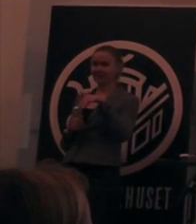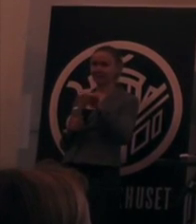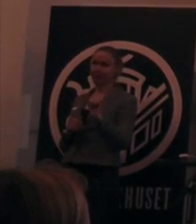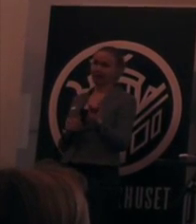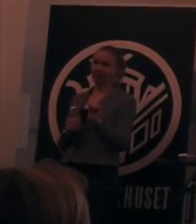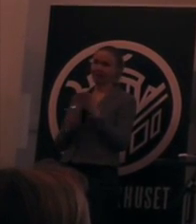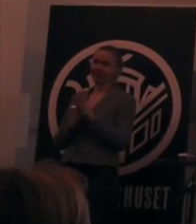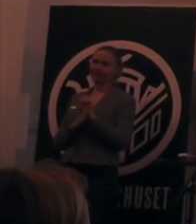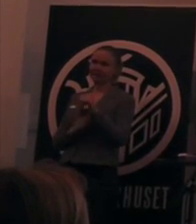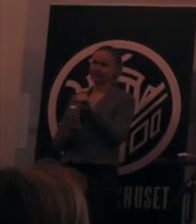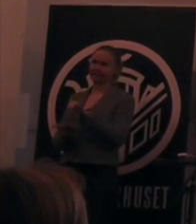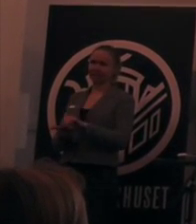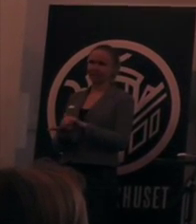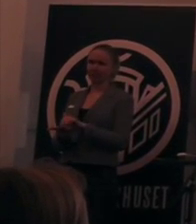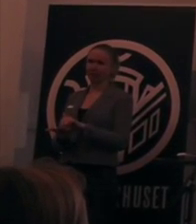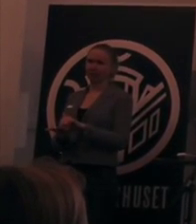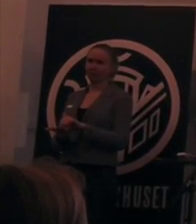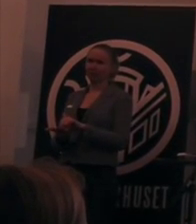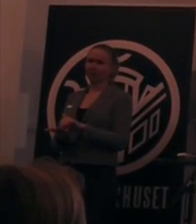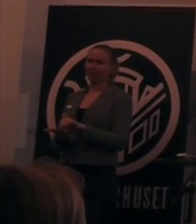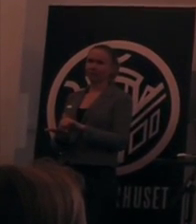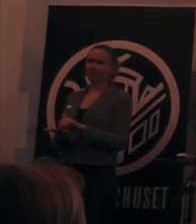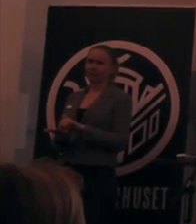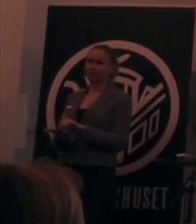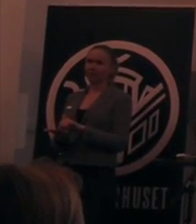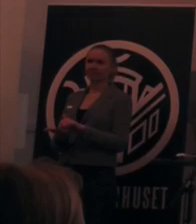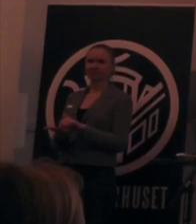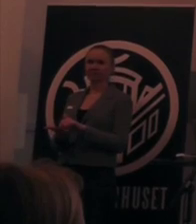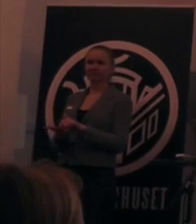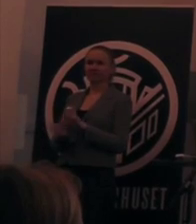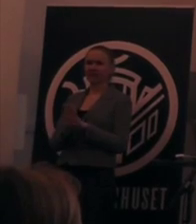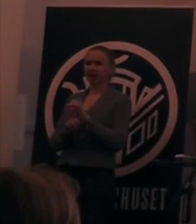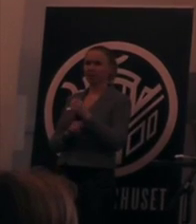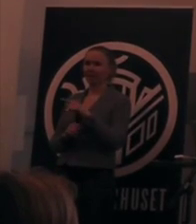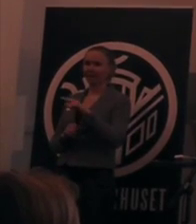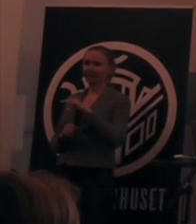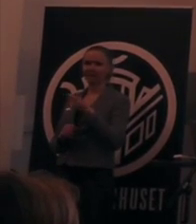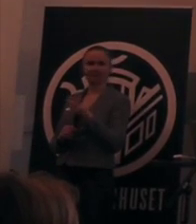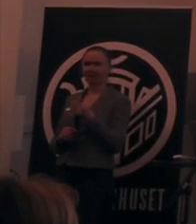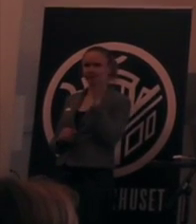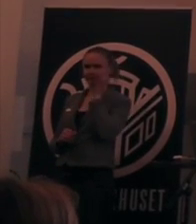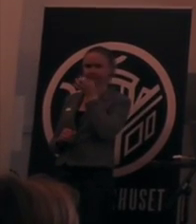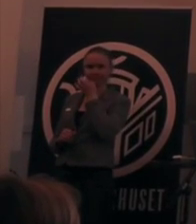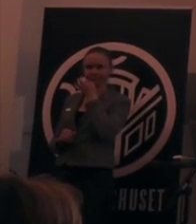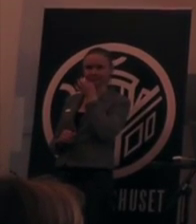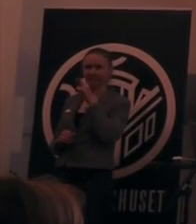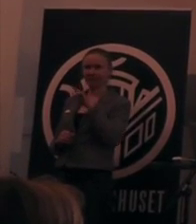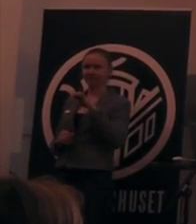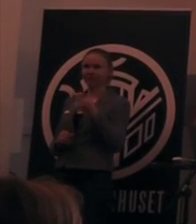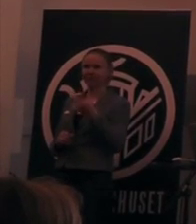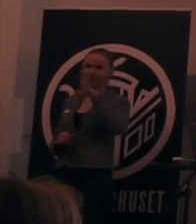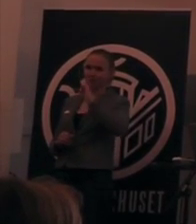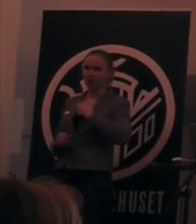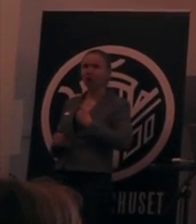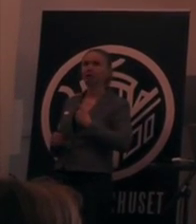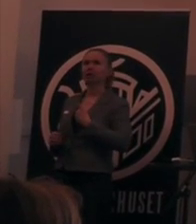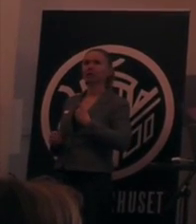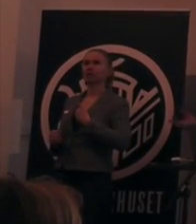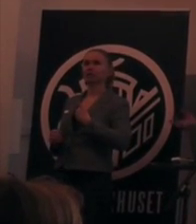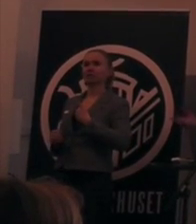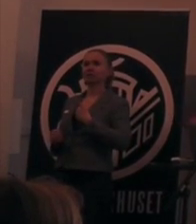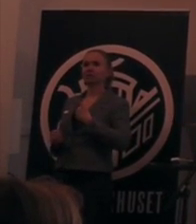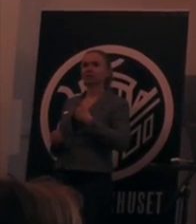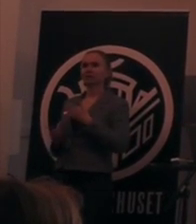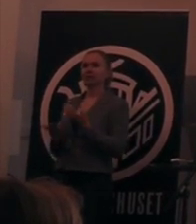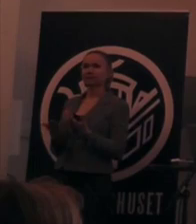Lima's one of the places where it's also, you don't talk about being LGBT. LGBT people are, you know, even the